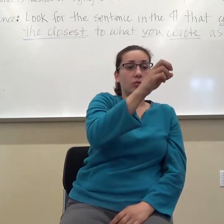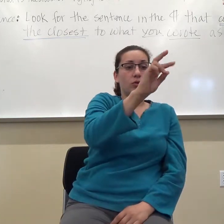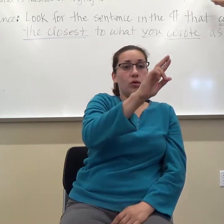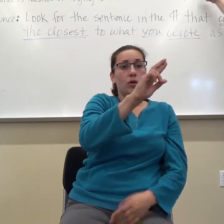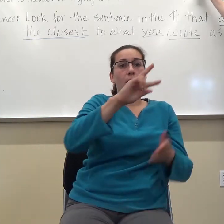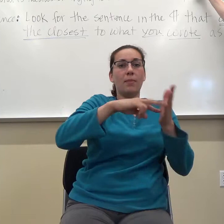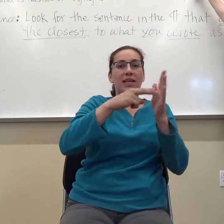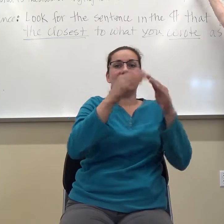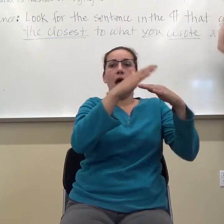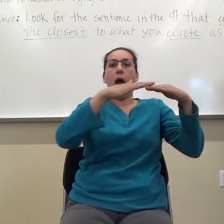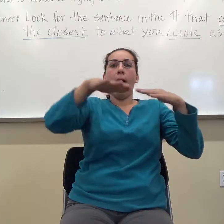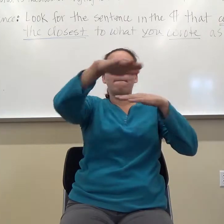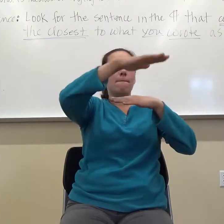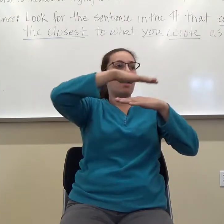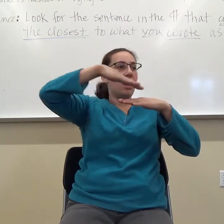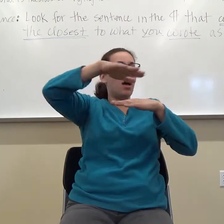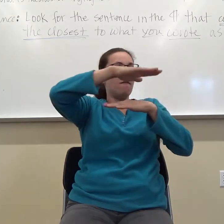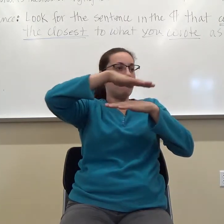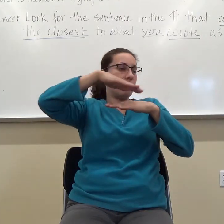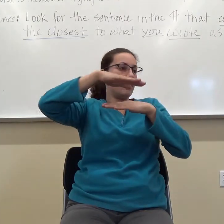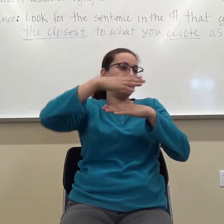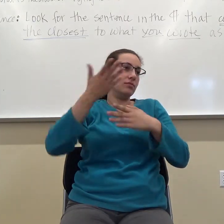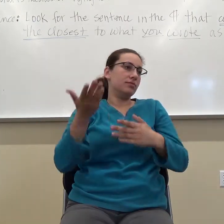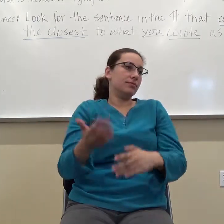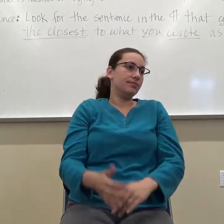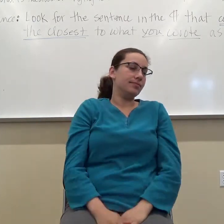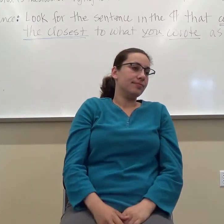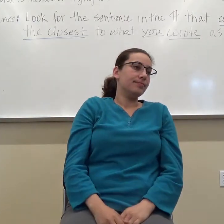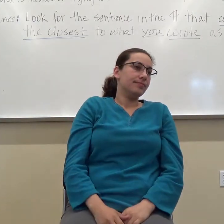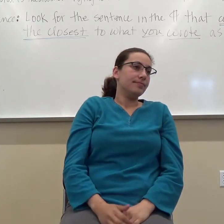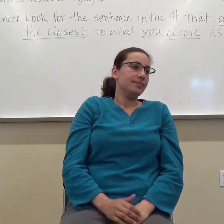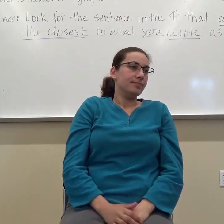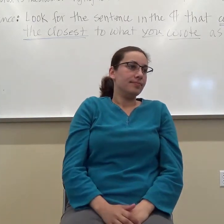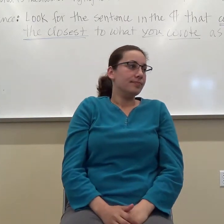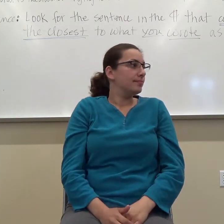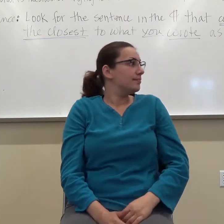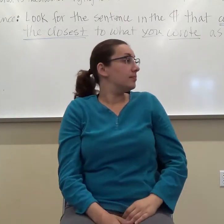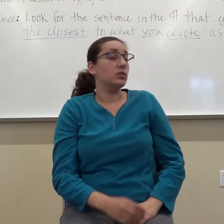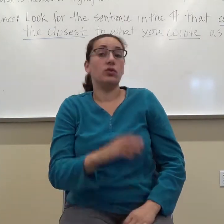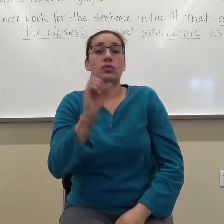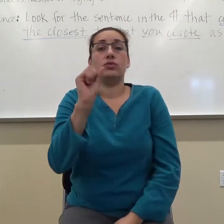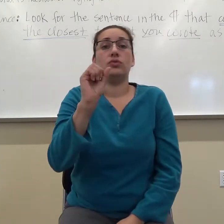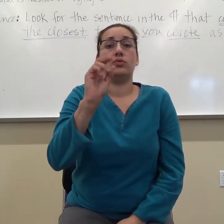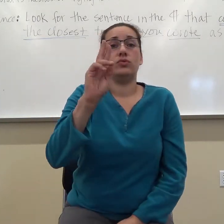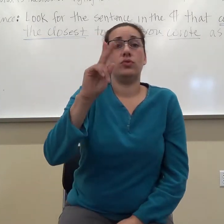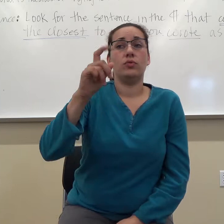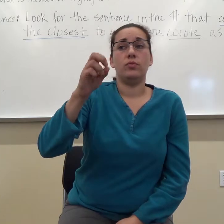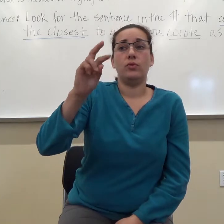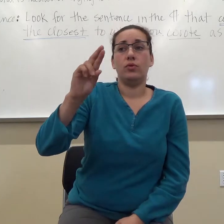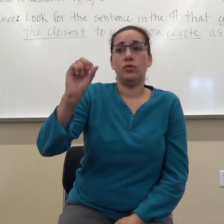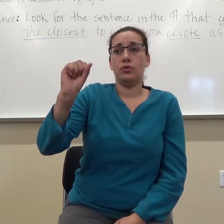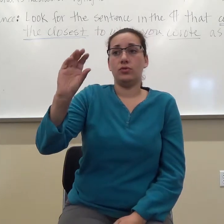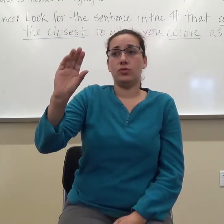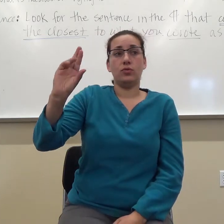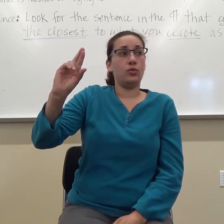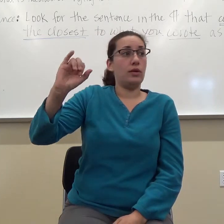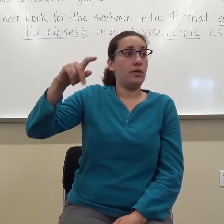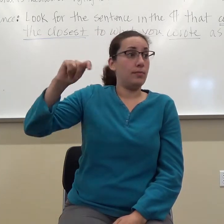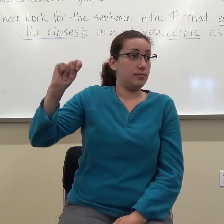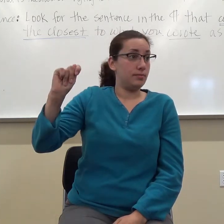above the line. Okay, so these little superscript numbers, these are the numbers